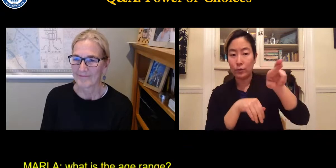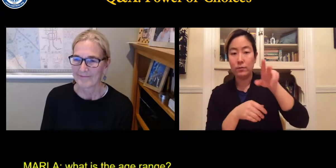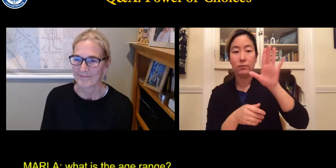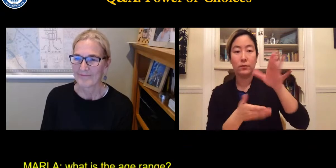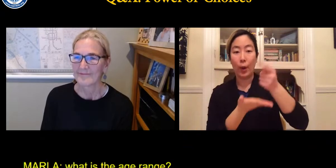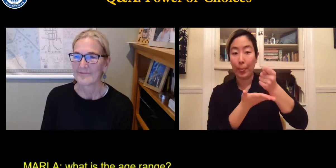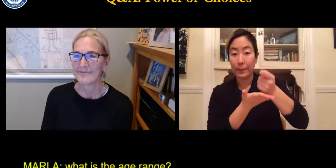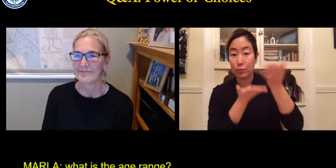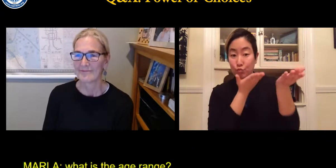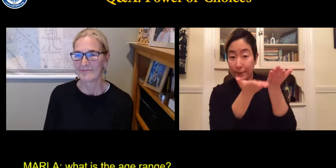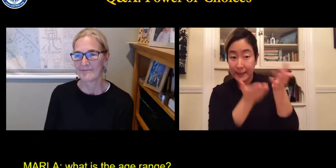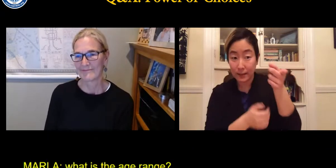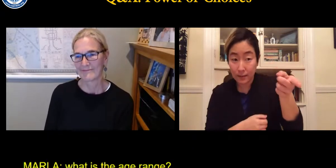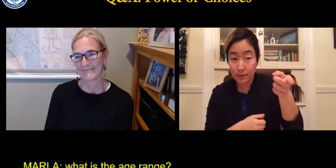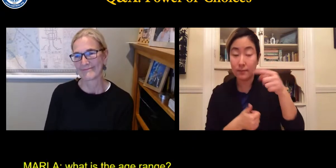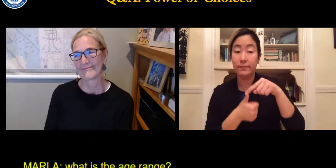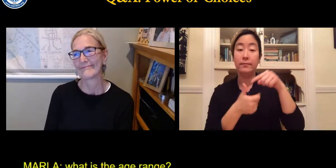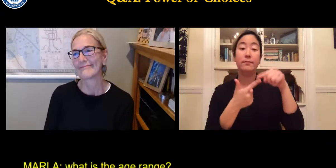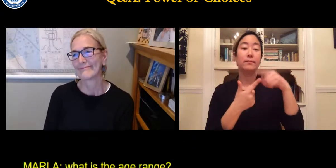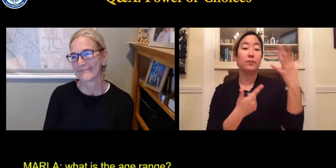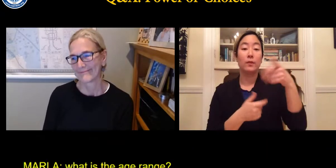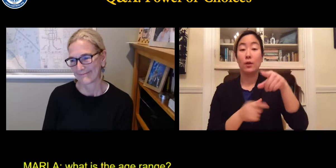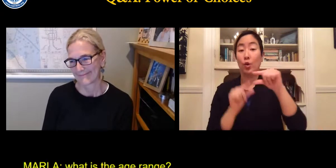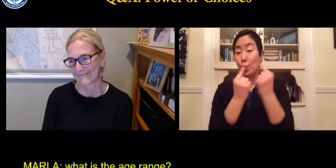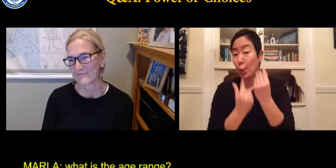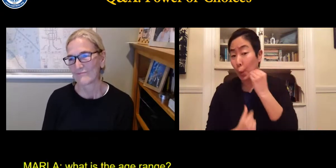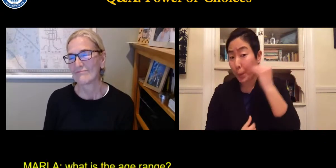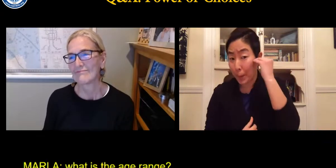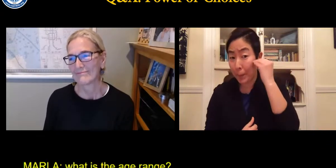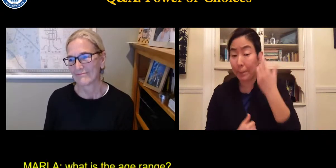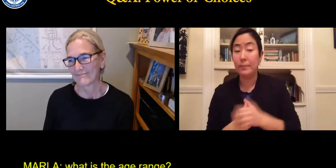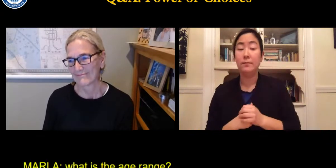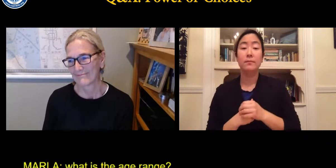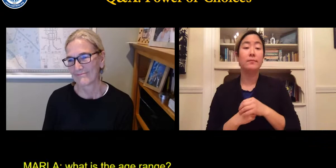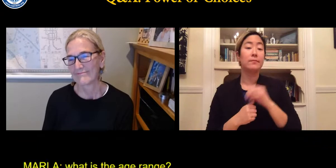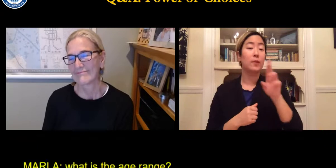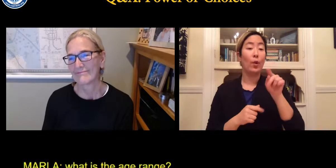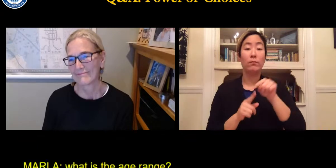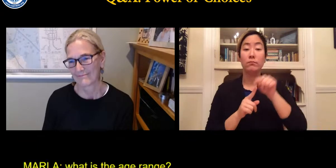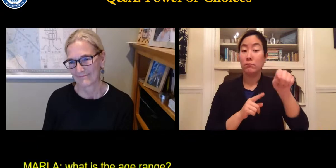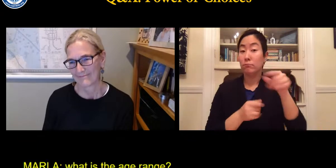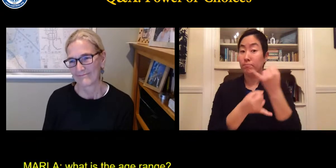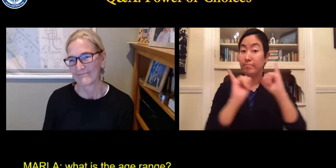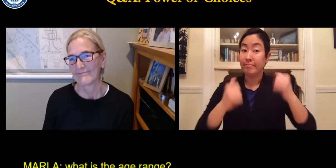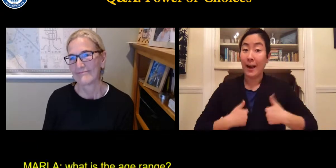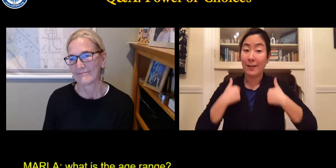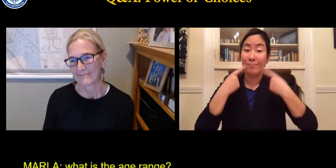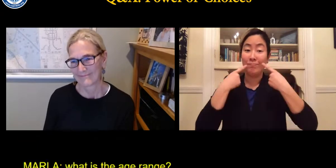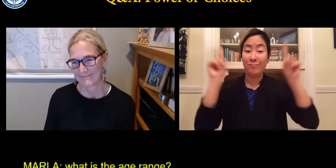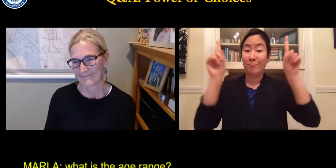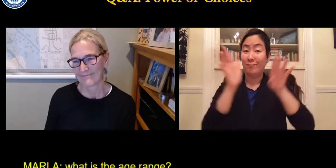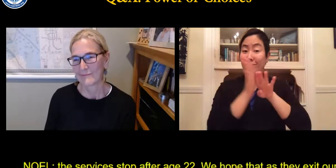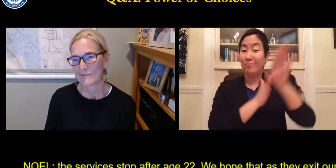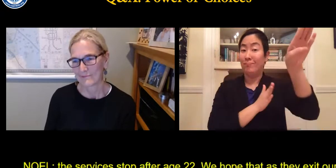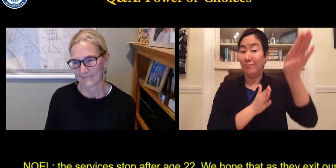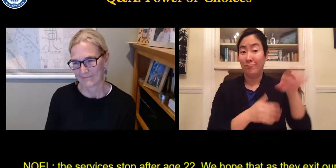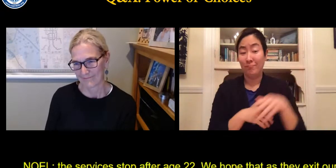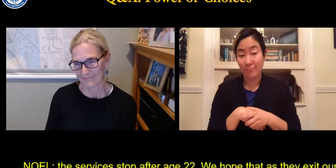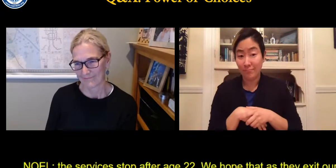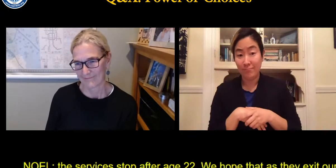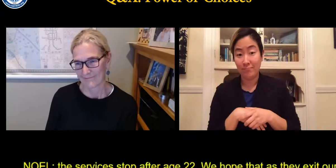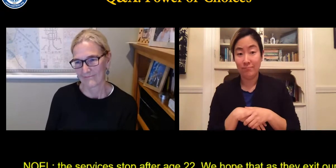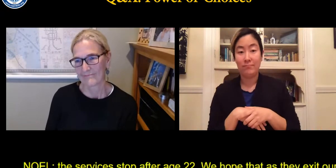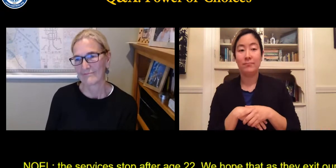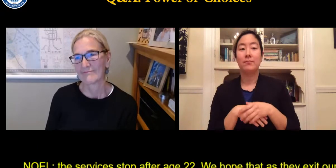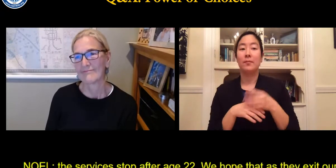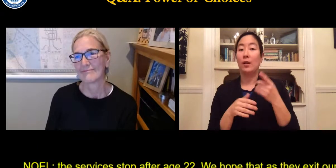they exit our system, that there are warm hands that we can transition them to, like, for example, other therapy services, a